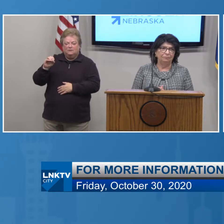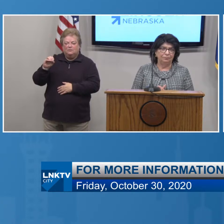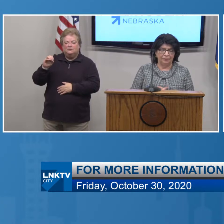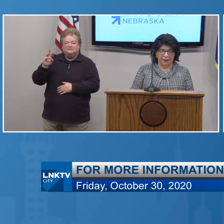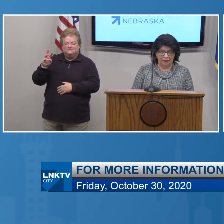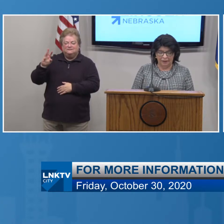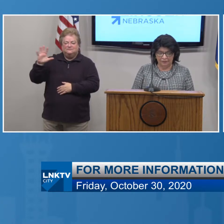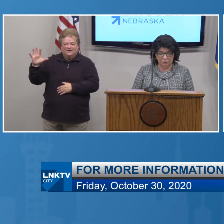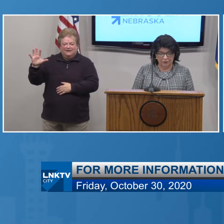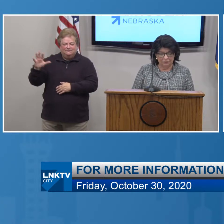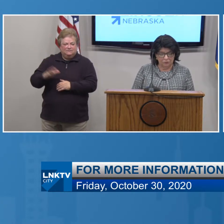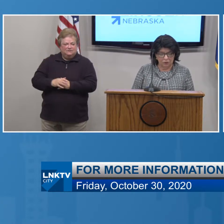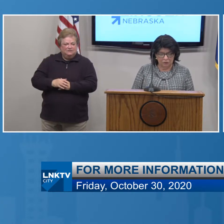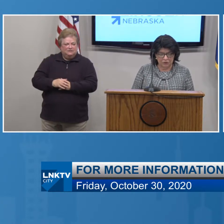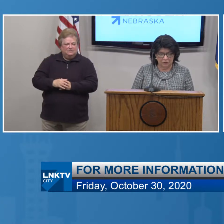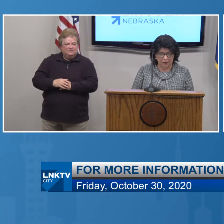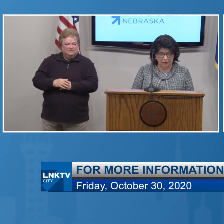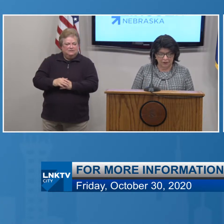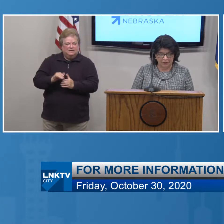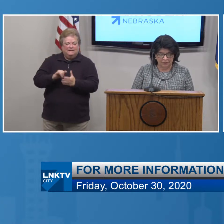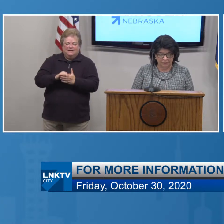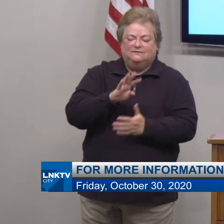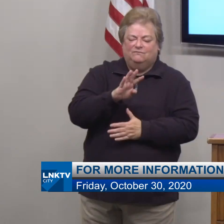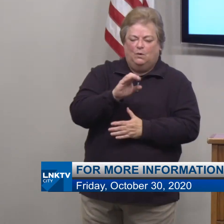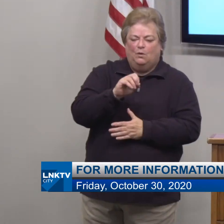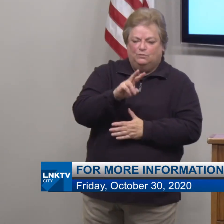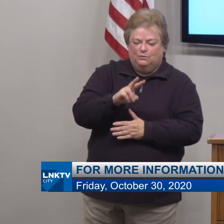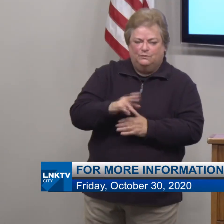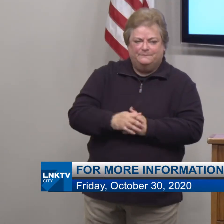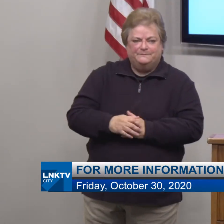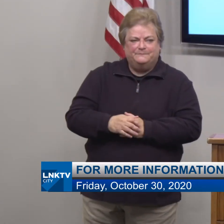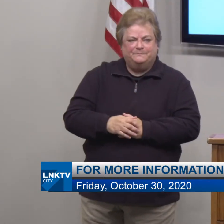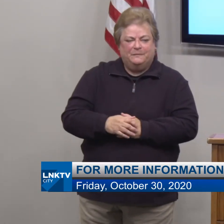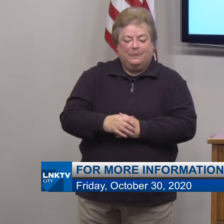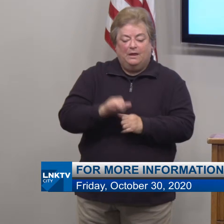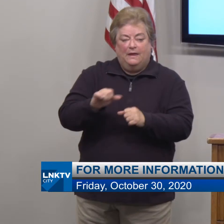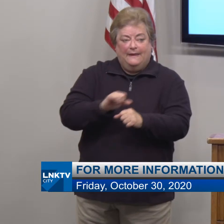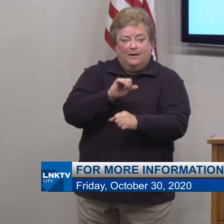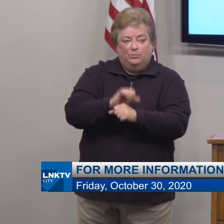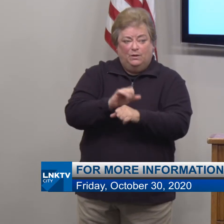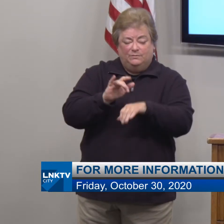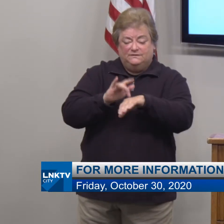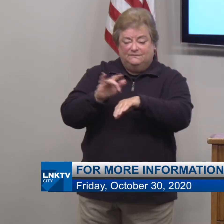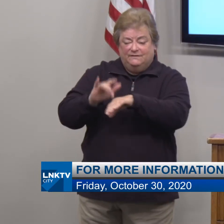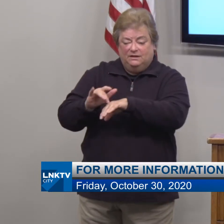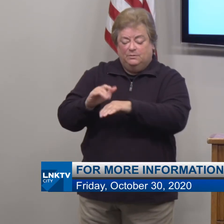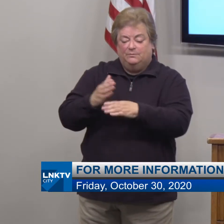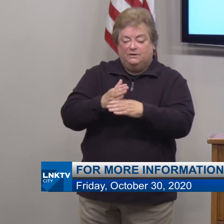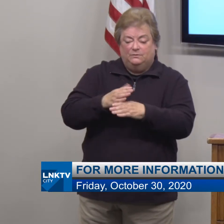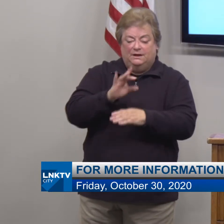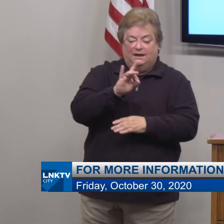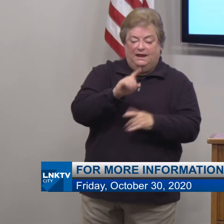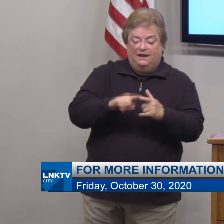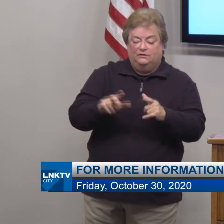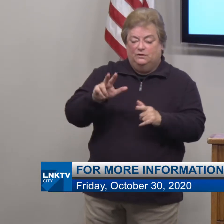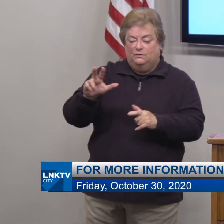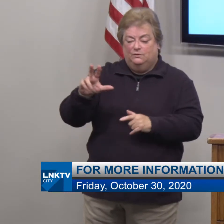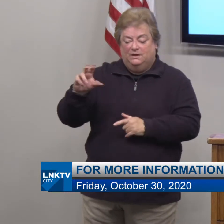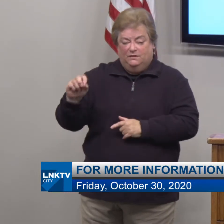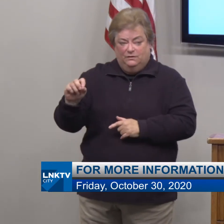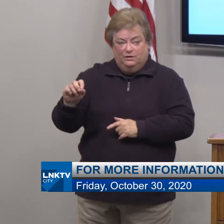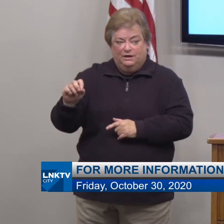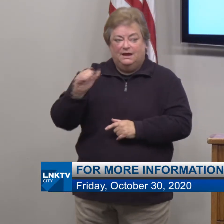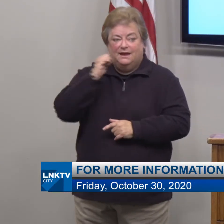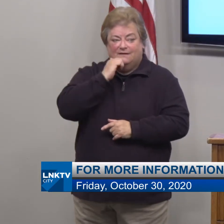441-8065, and that's with the 402 area code. Appointments will be available between 8 and 3:30